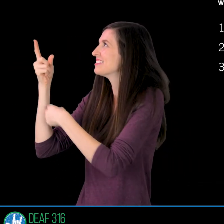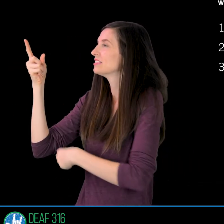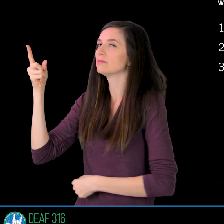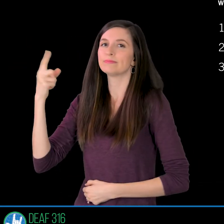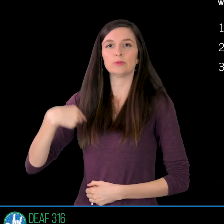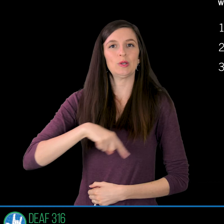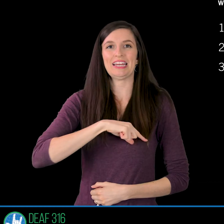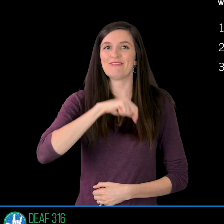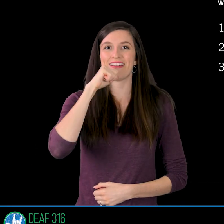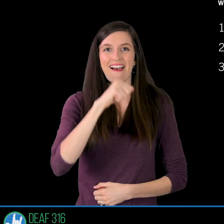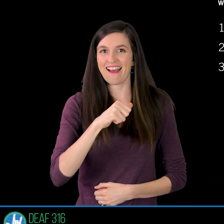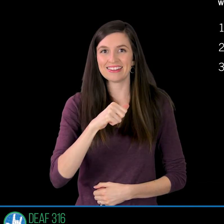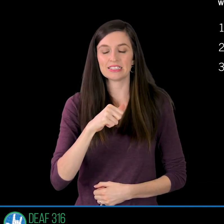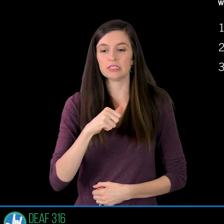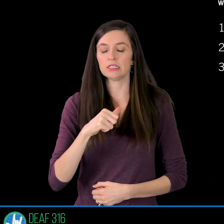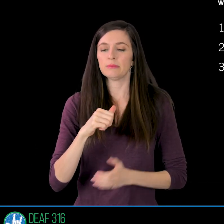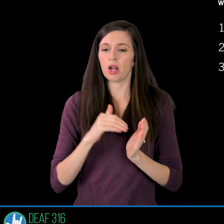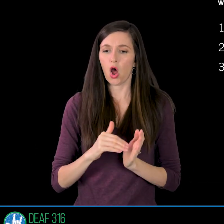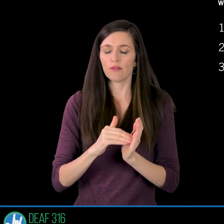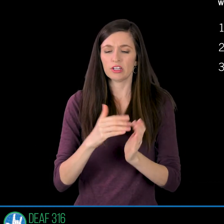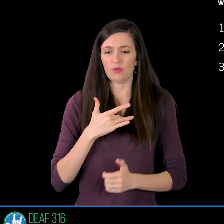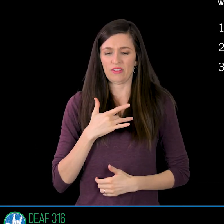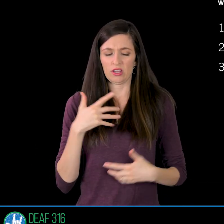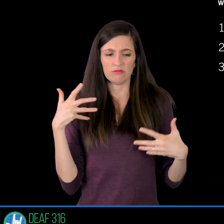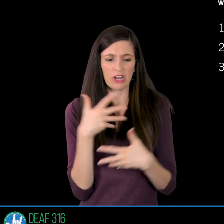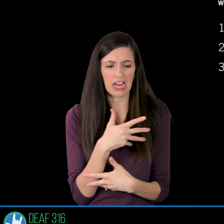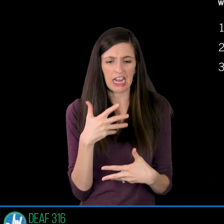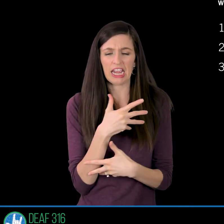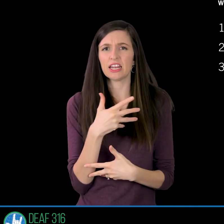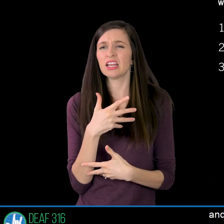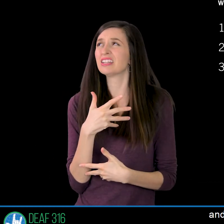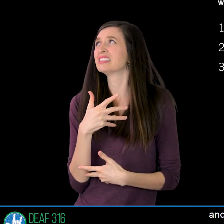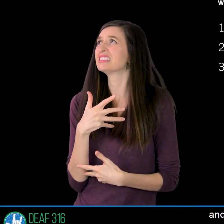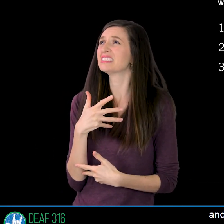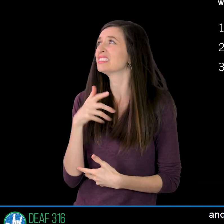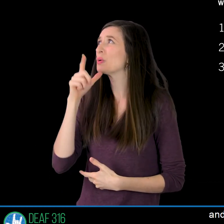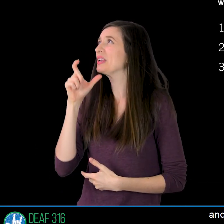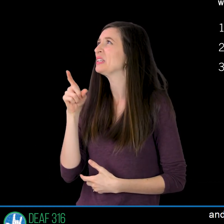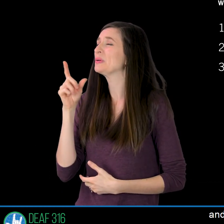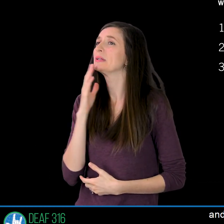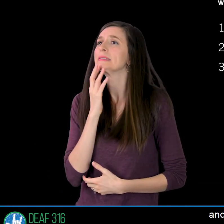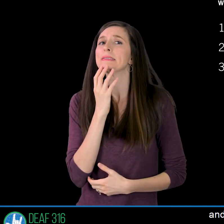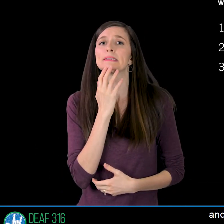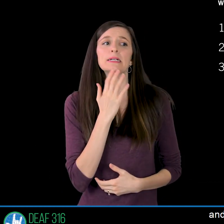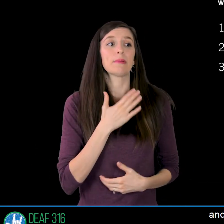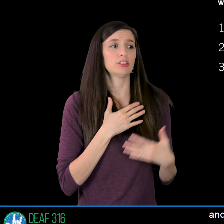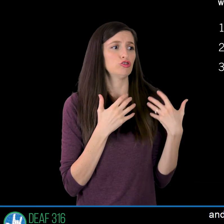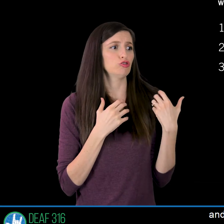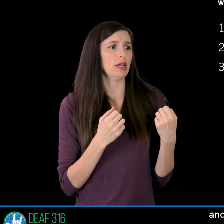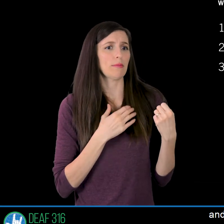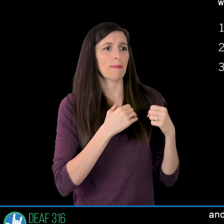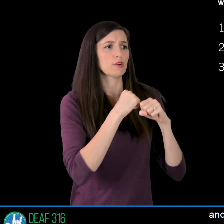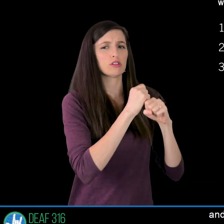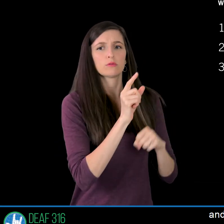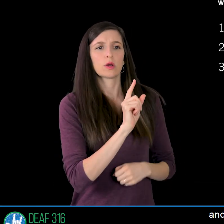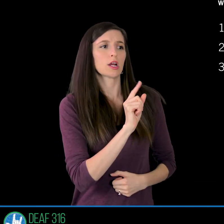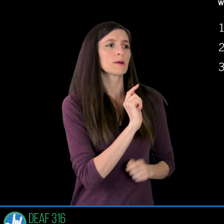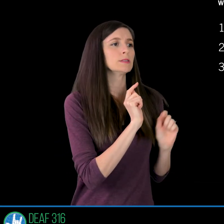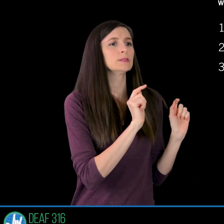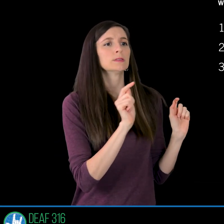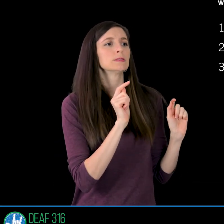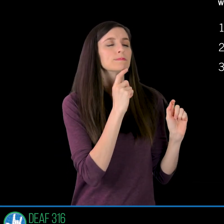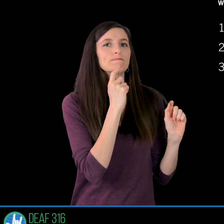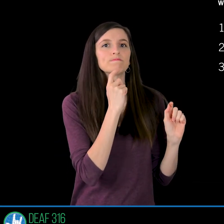should. We have not trusted him as we should, but have often been afraid and looked to other sources of protection and